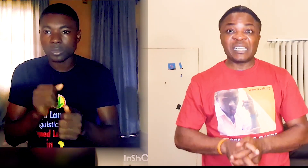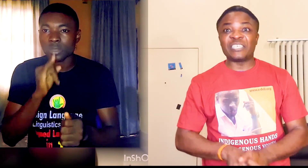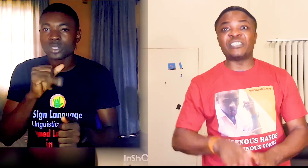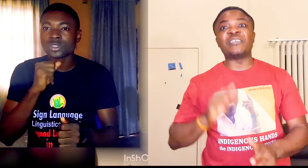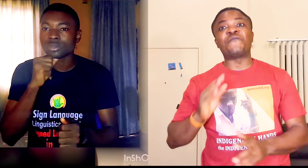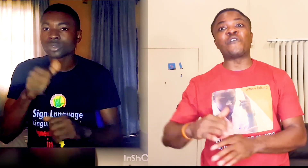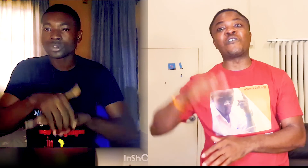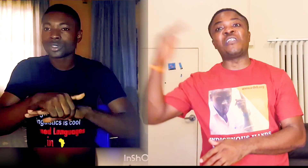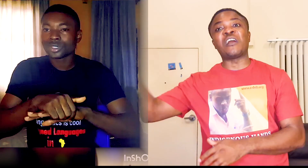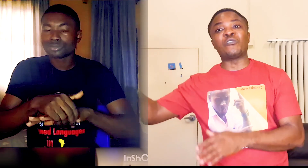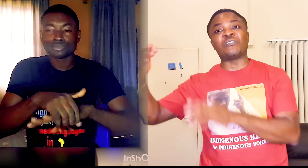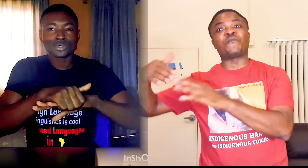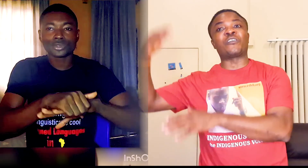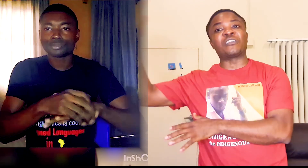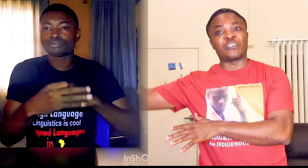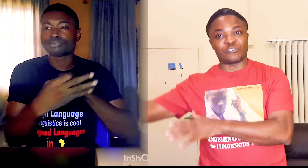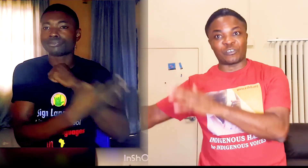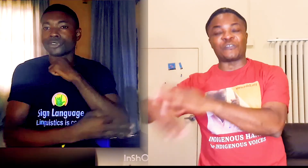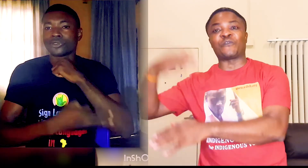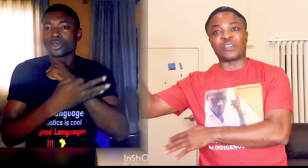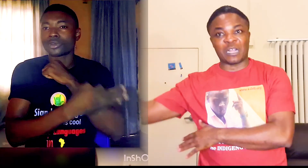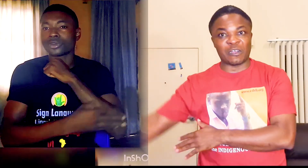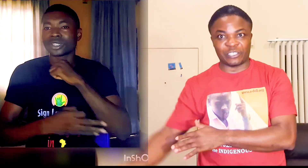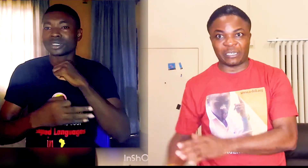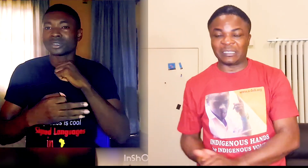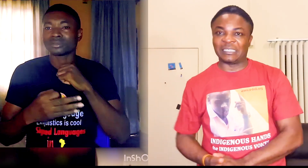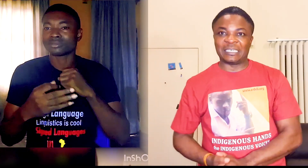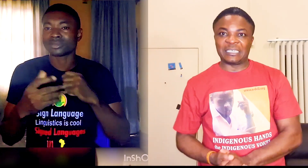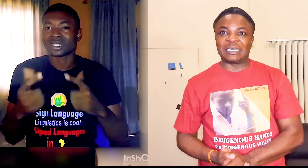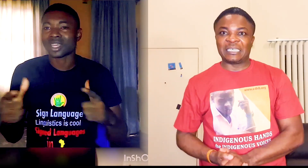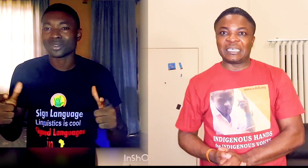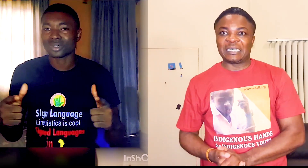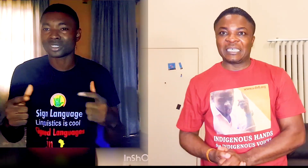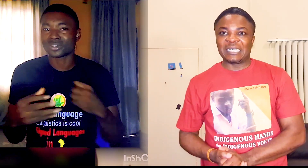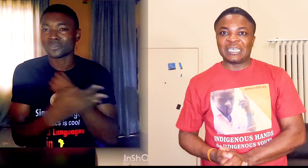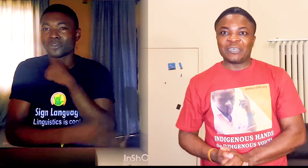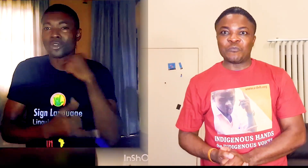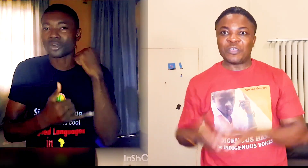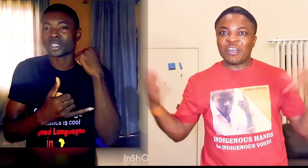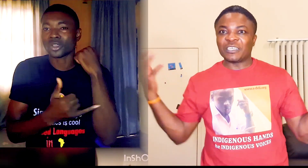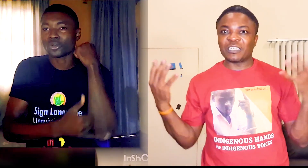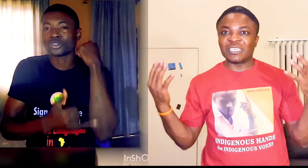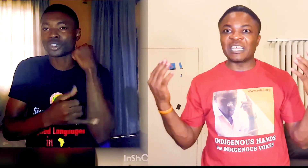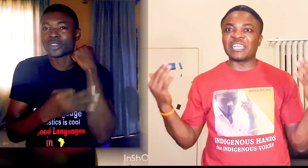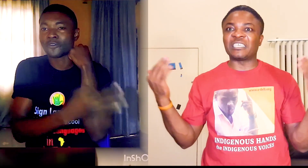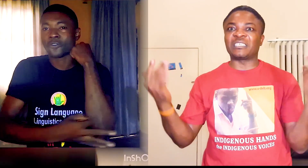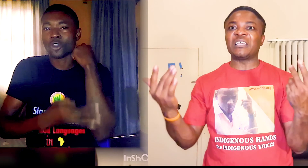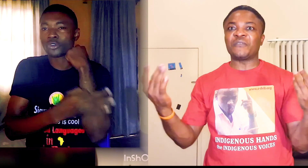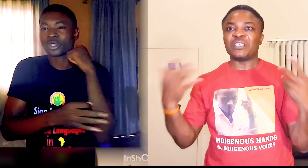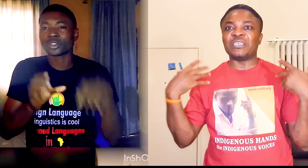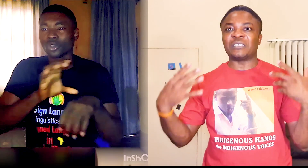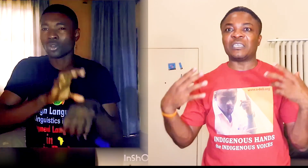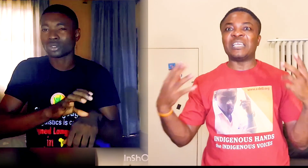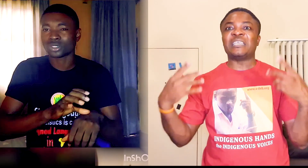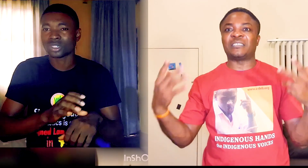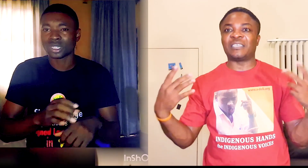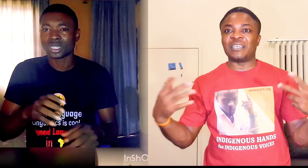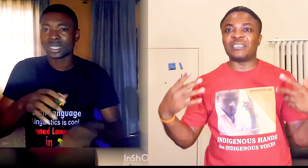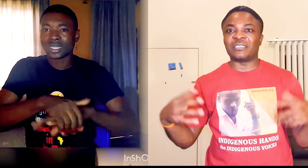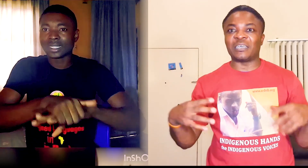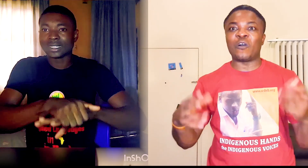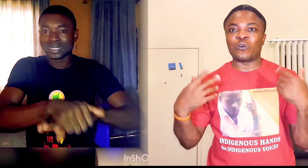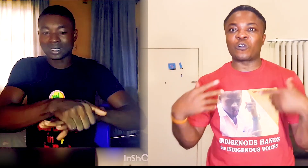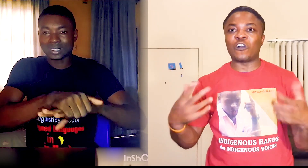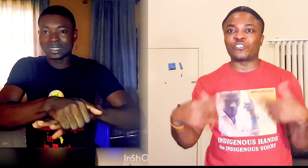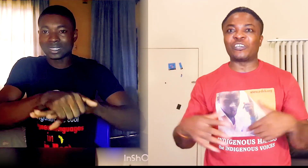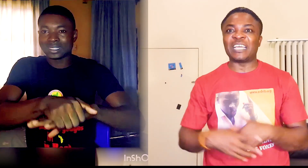place, English is a foreign language of foreign country, of a foreign culture. we are discussing English as if it